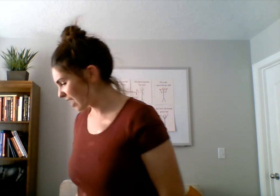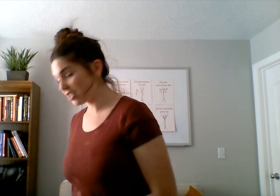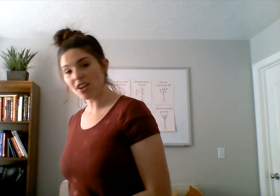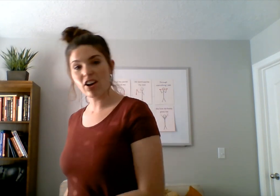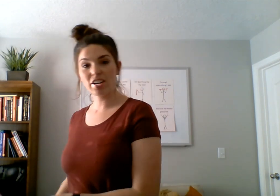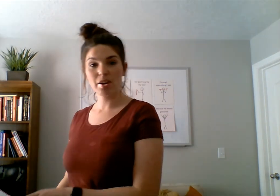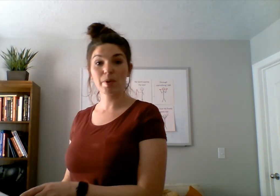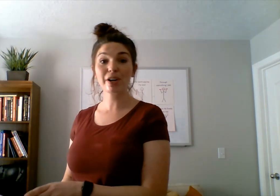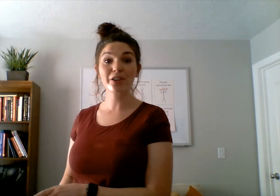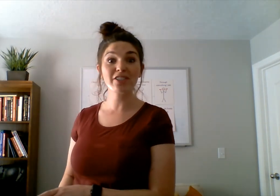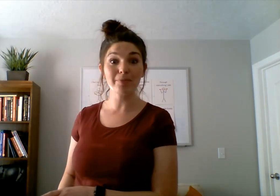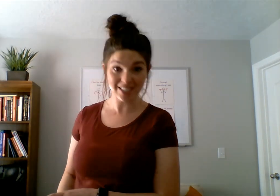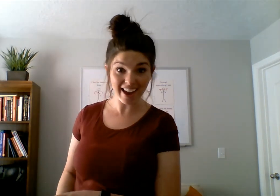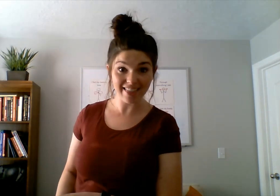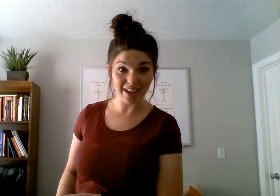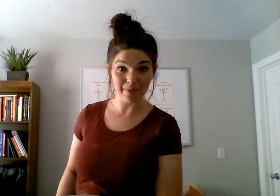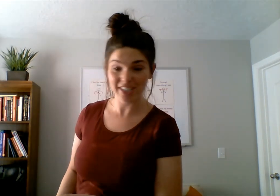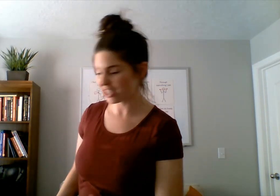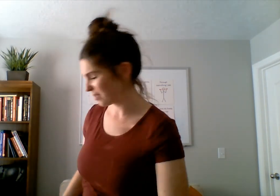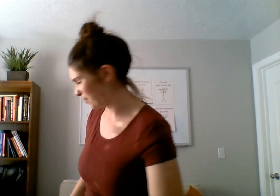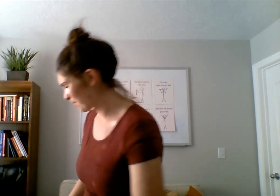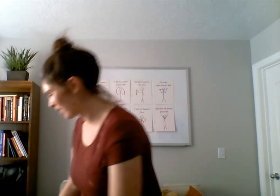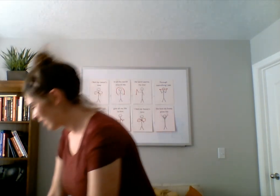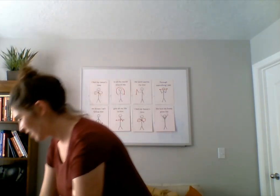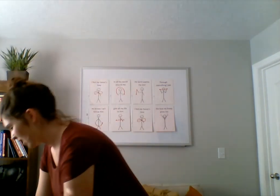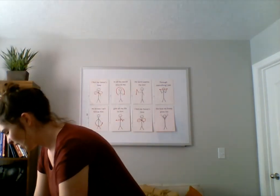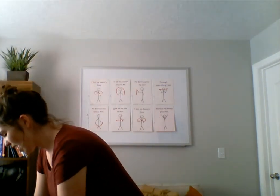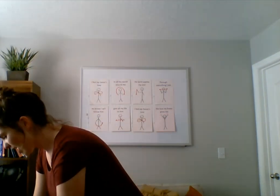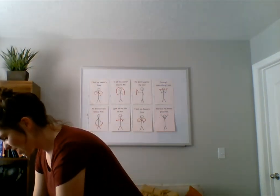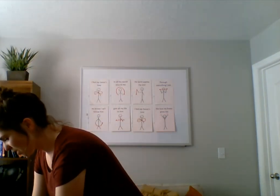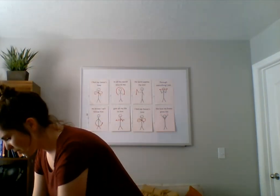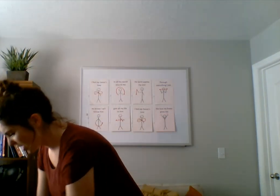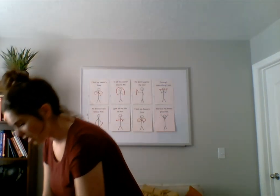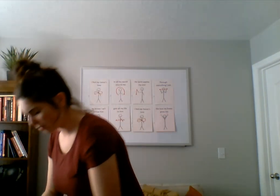next song, we're going to learn some sign language. Hey, here we go.